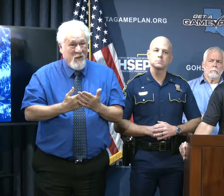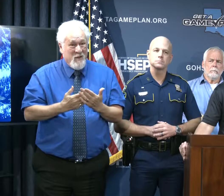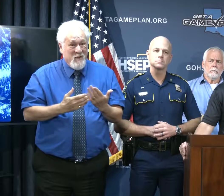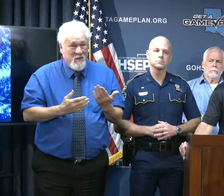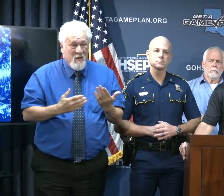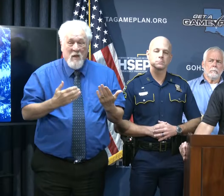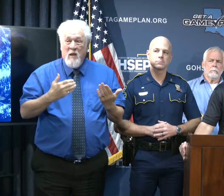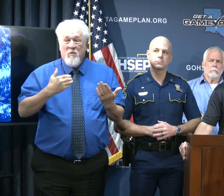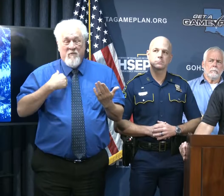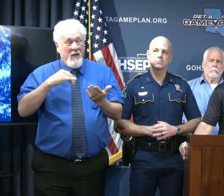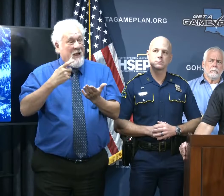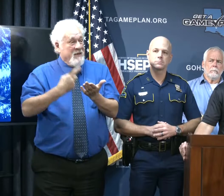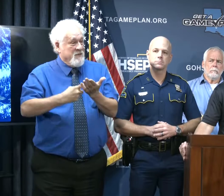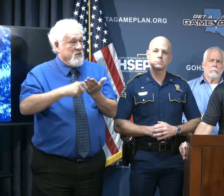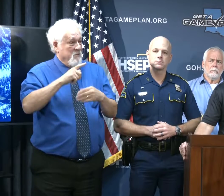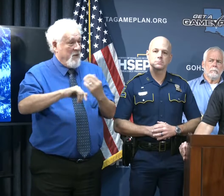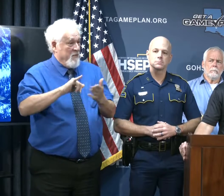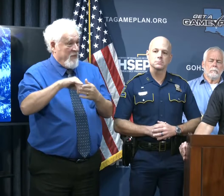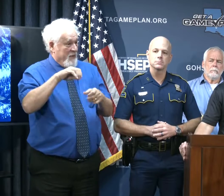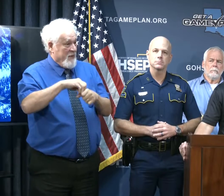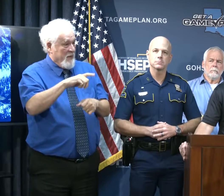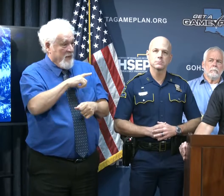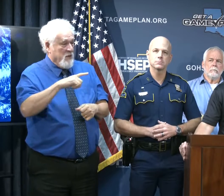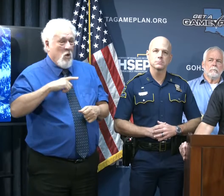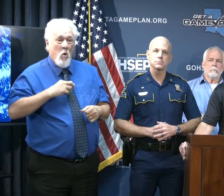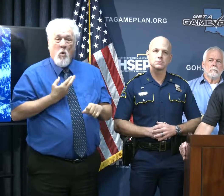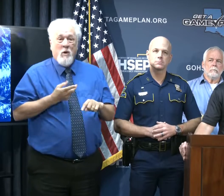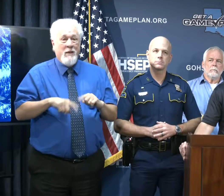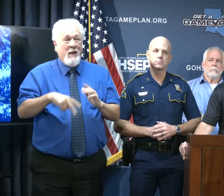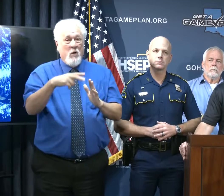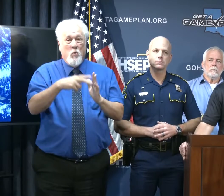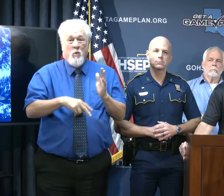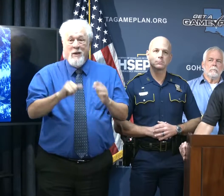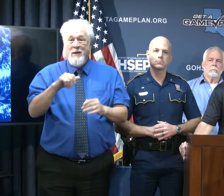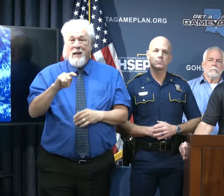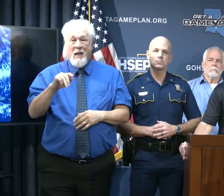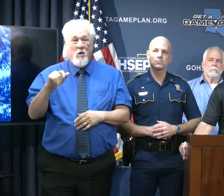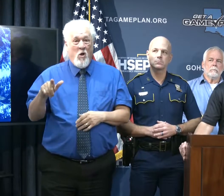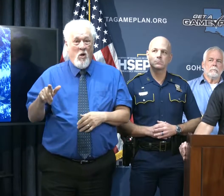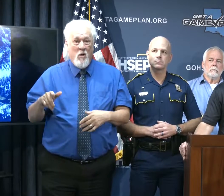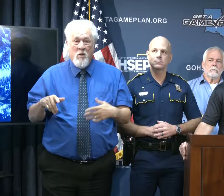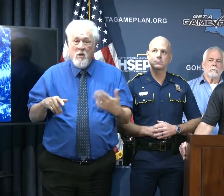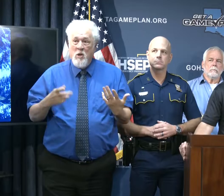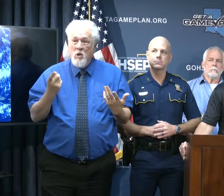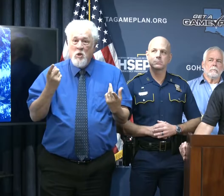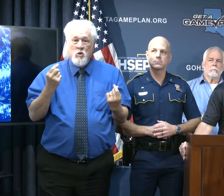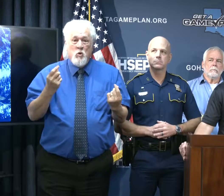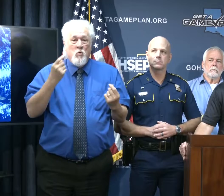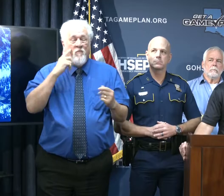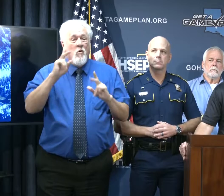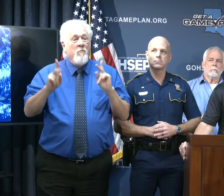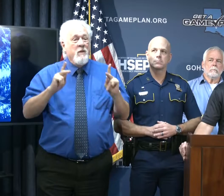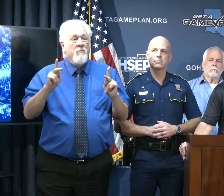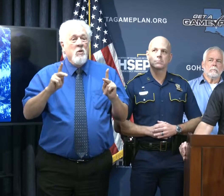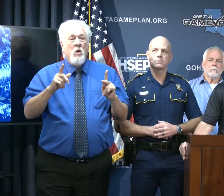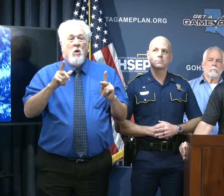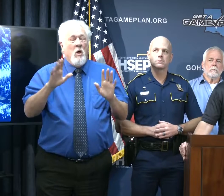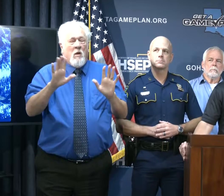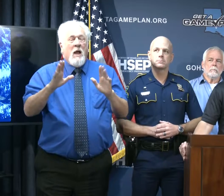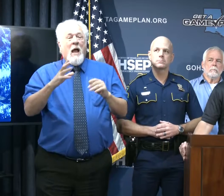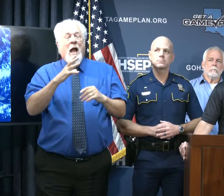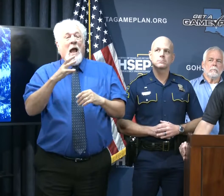many discussions about that in the legislature, or who can't read at all. So what are we doing for people who can't,